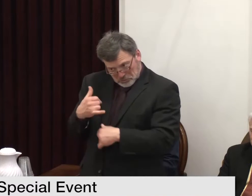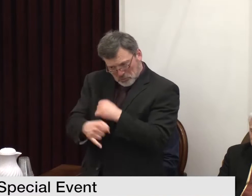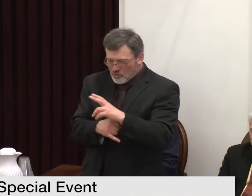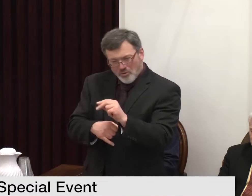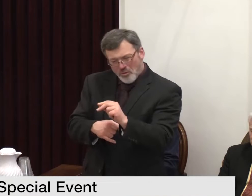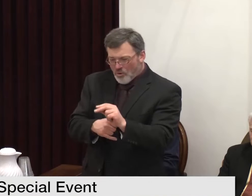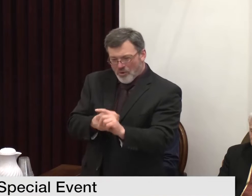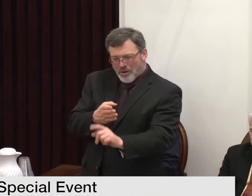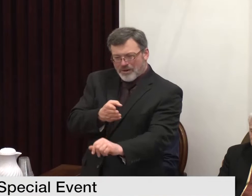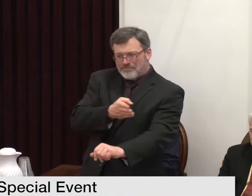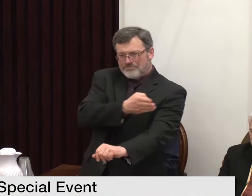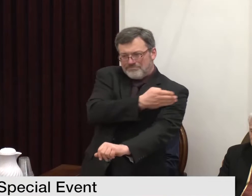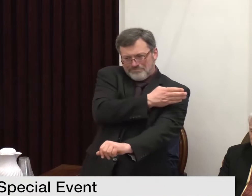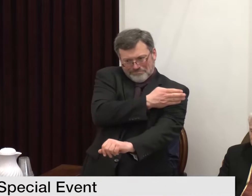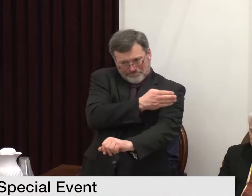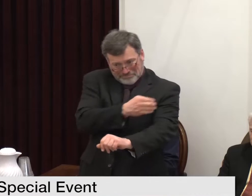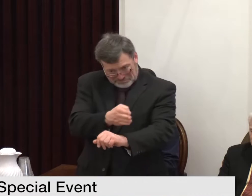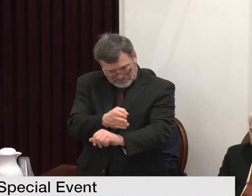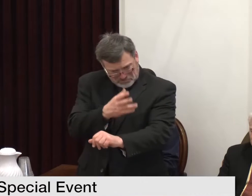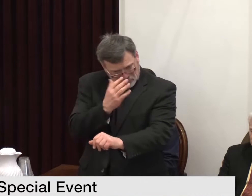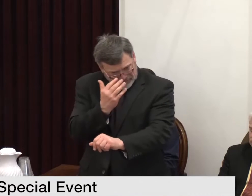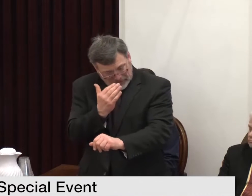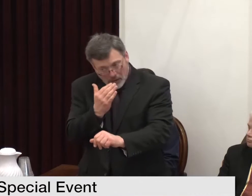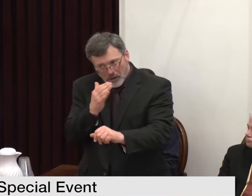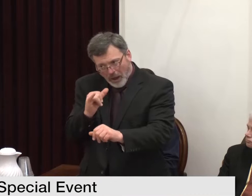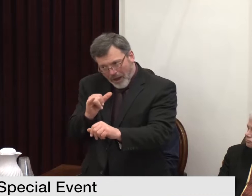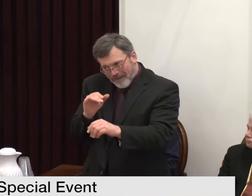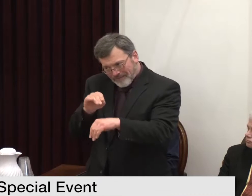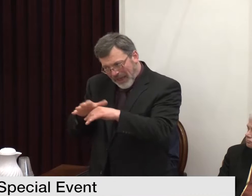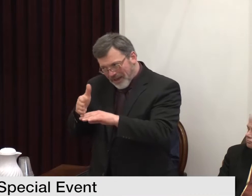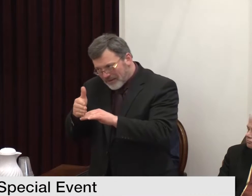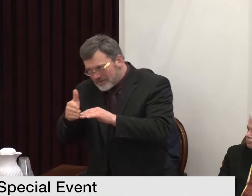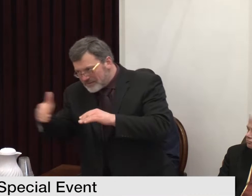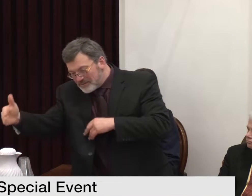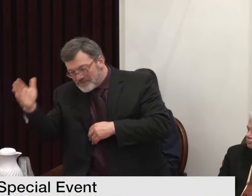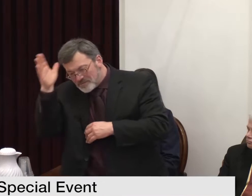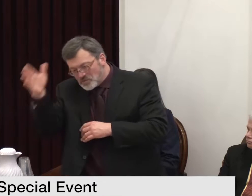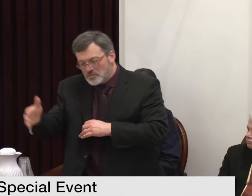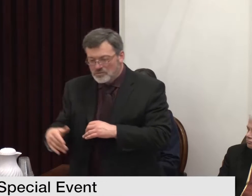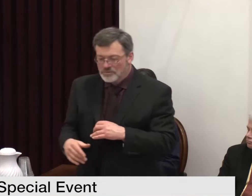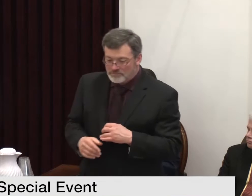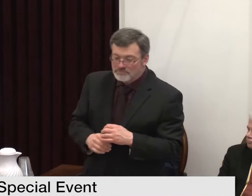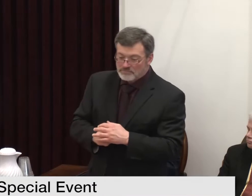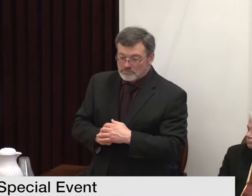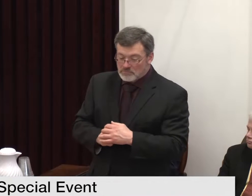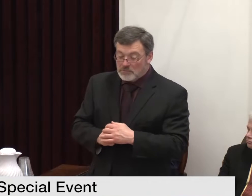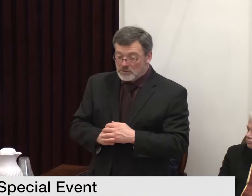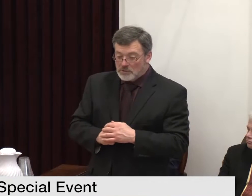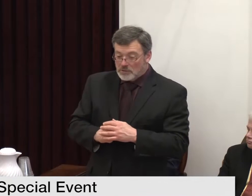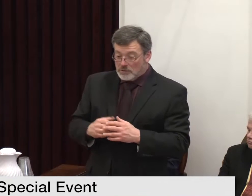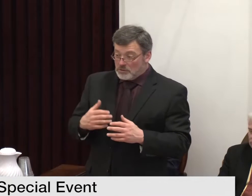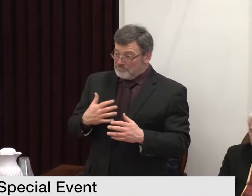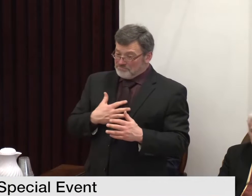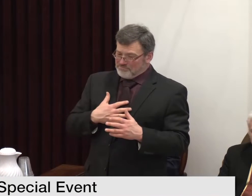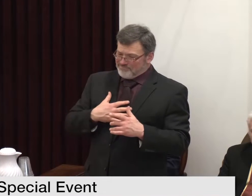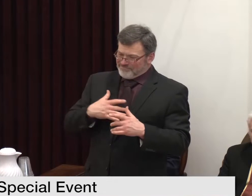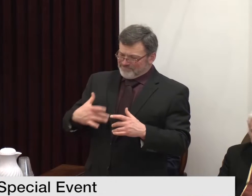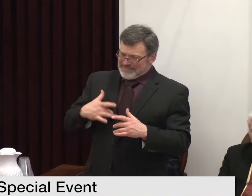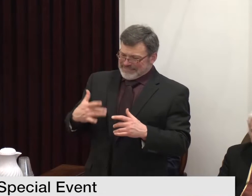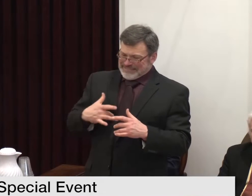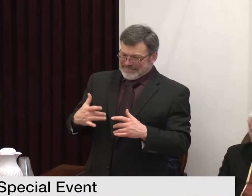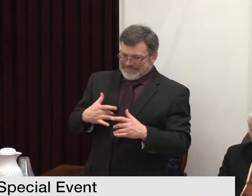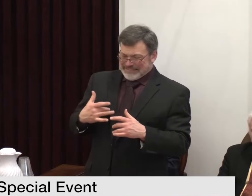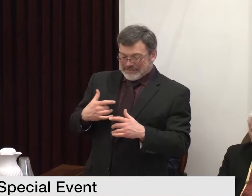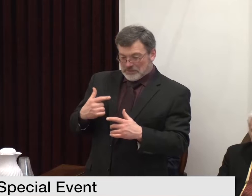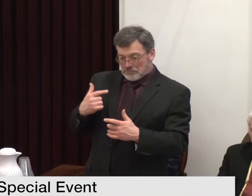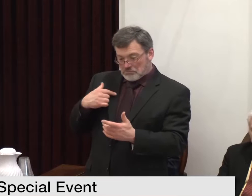I truly believe if we'd acted on any of the proposals I put forward in 2017, or